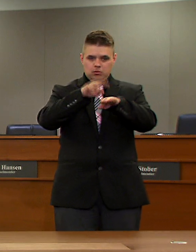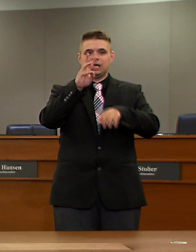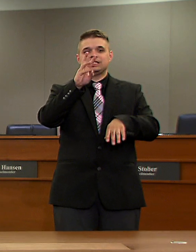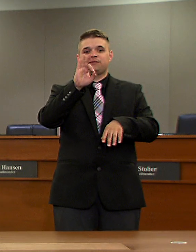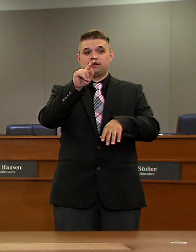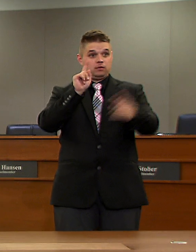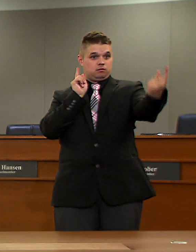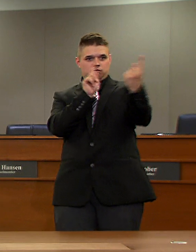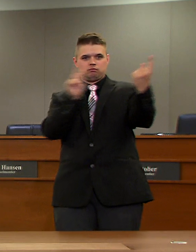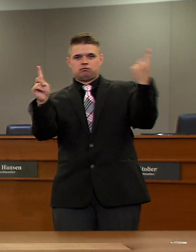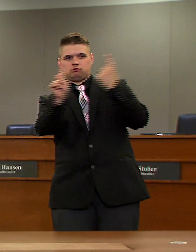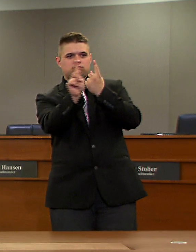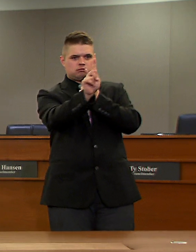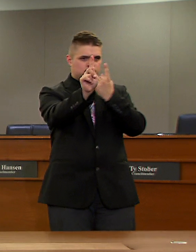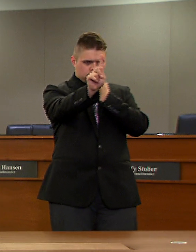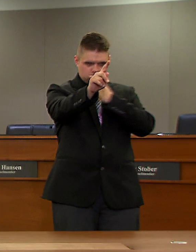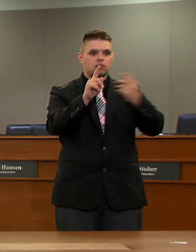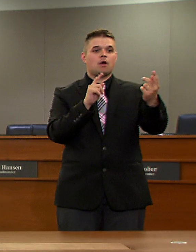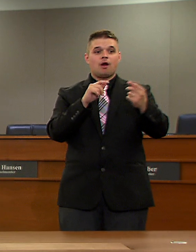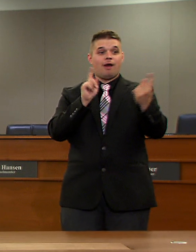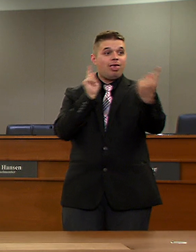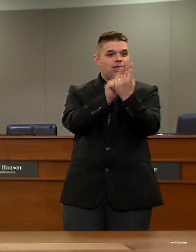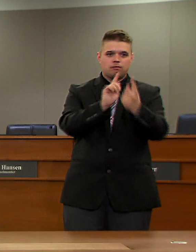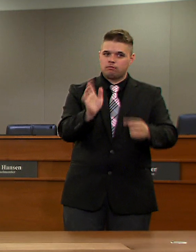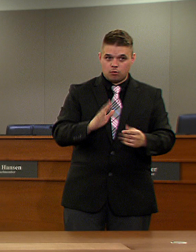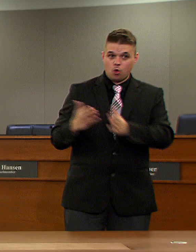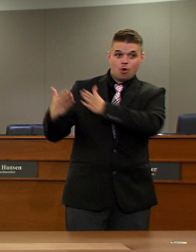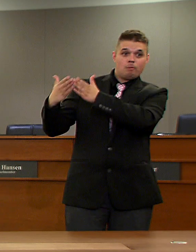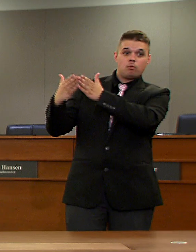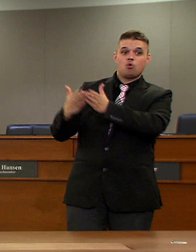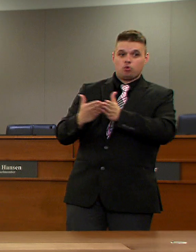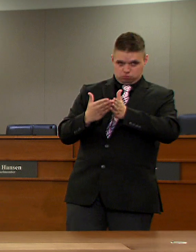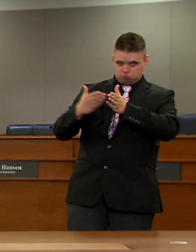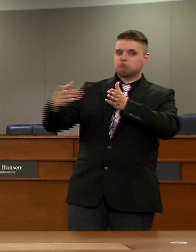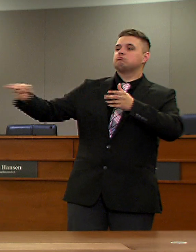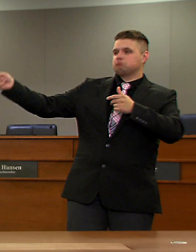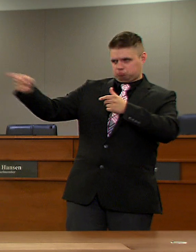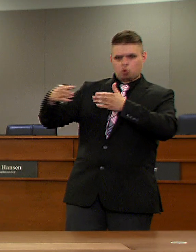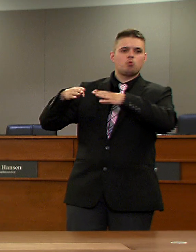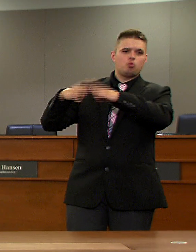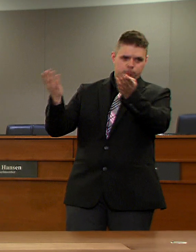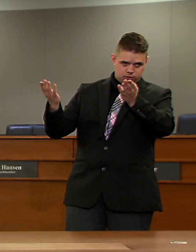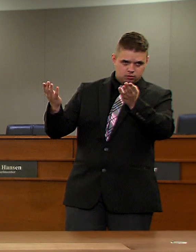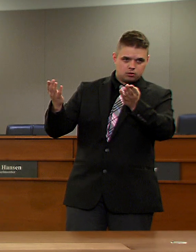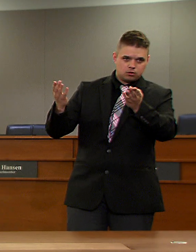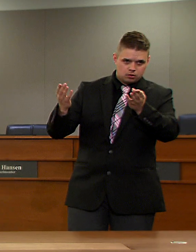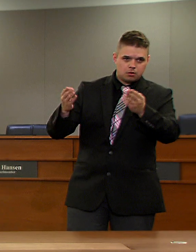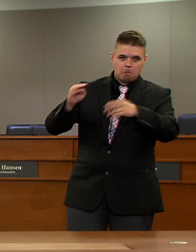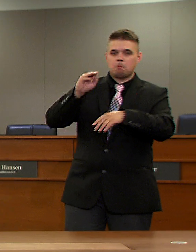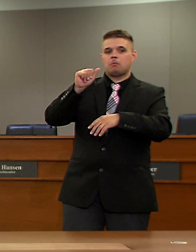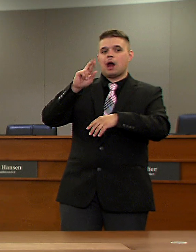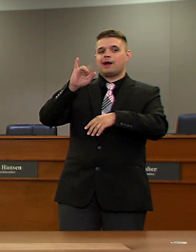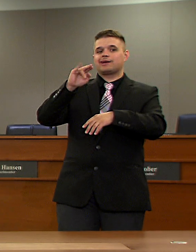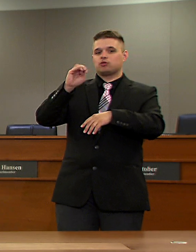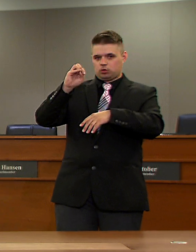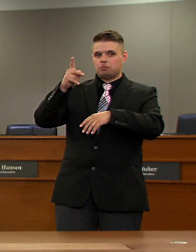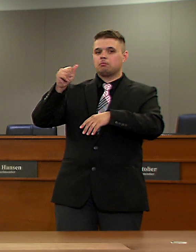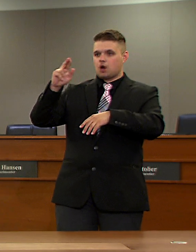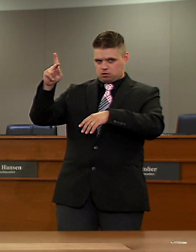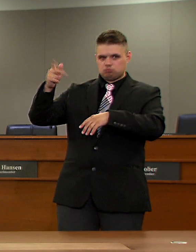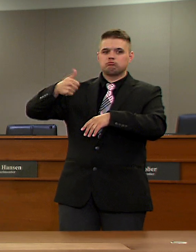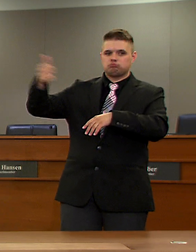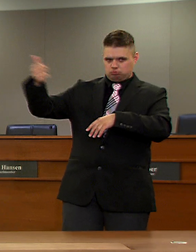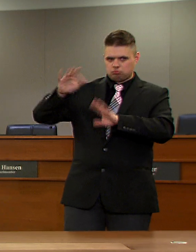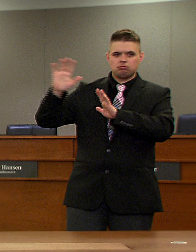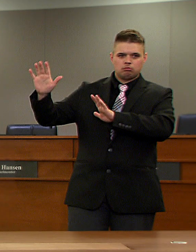times. The boat launch at Marine Park is still open, but again, no beach access is allowed